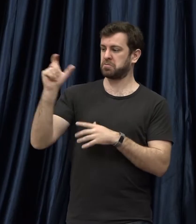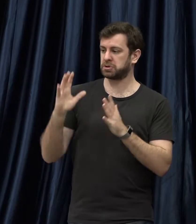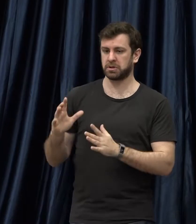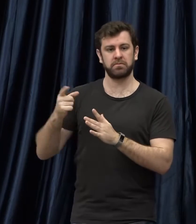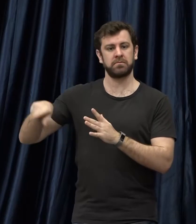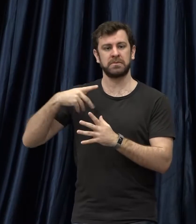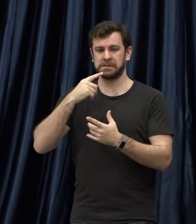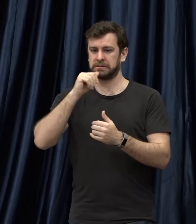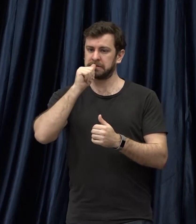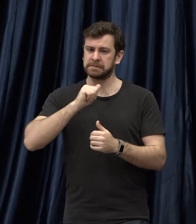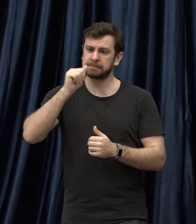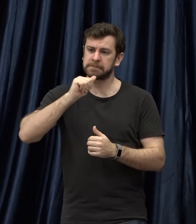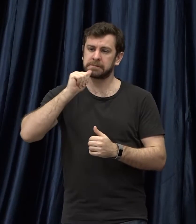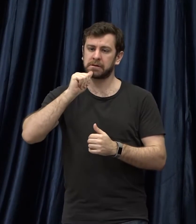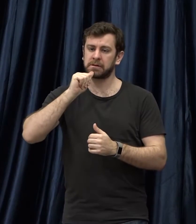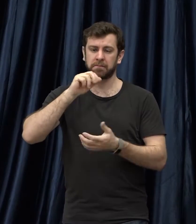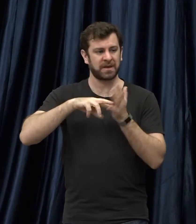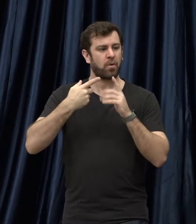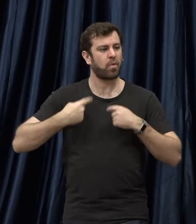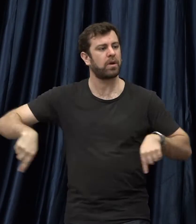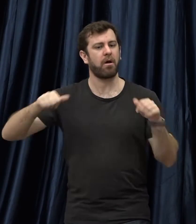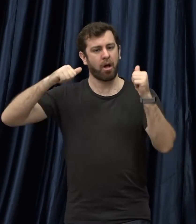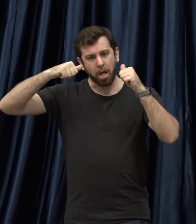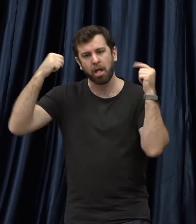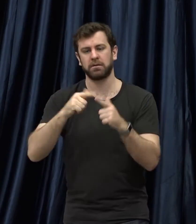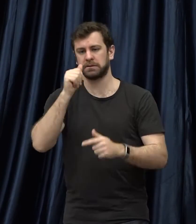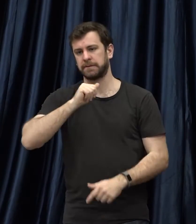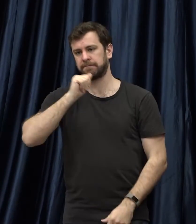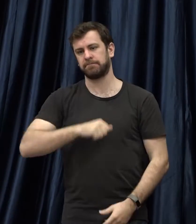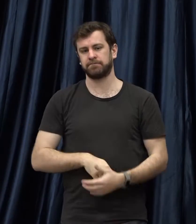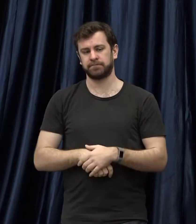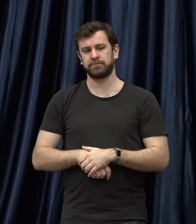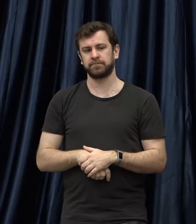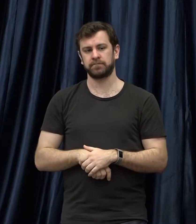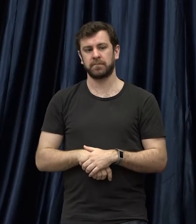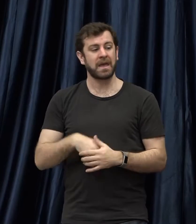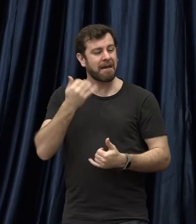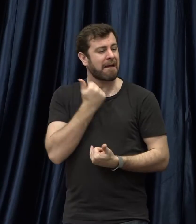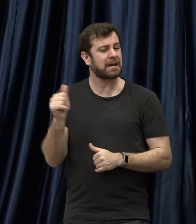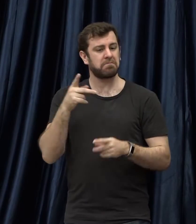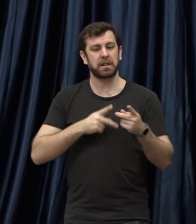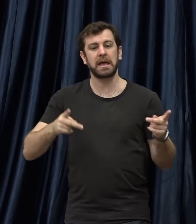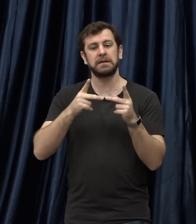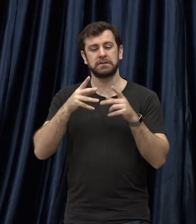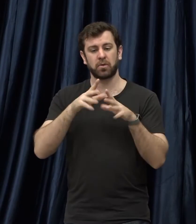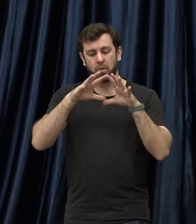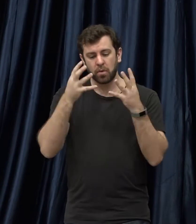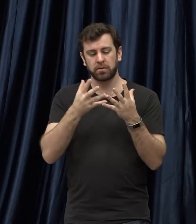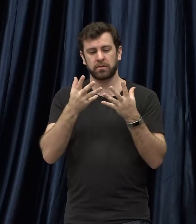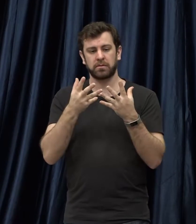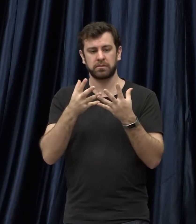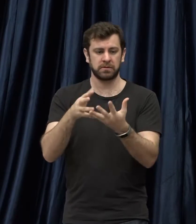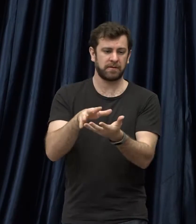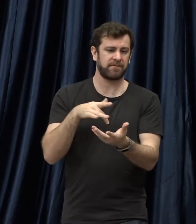suffering, then we are all suffering. Anywhere in the world where Muslims are tortured, we are all under